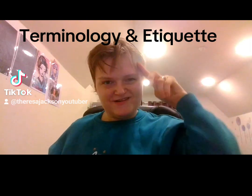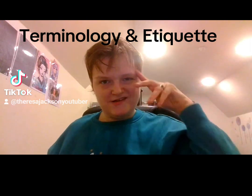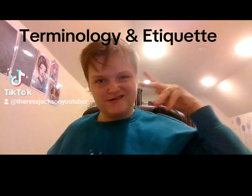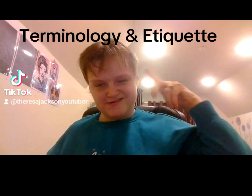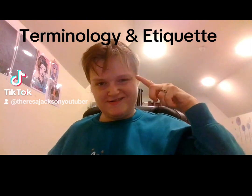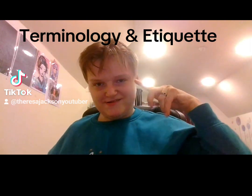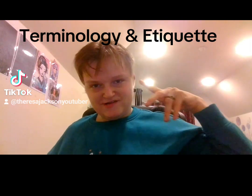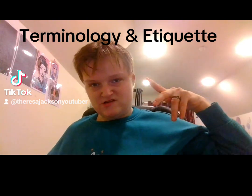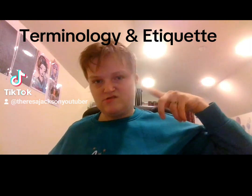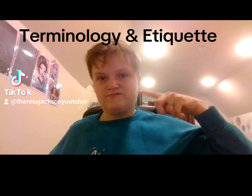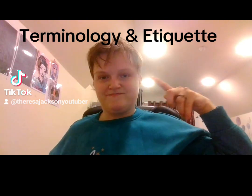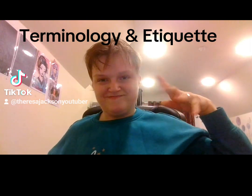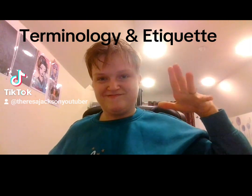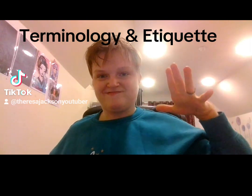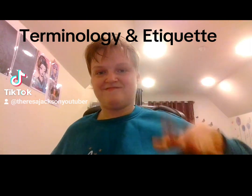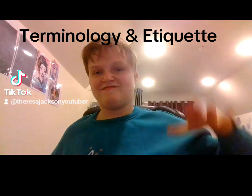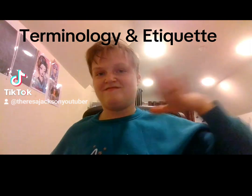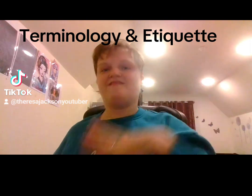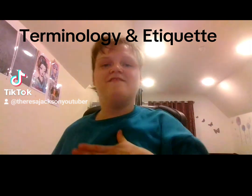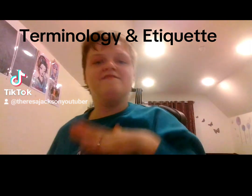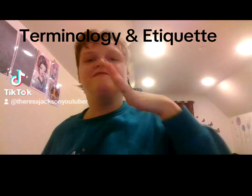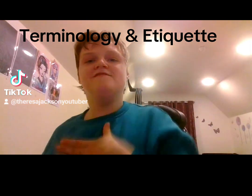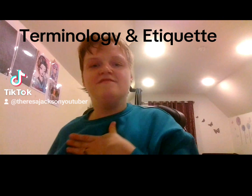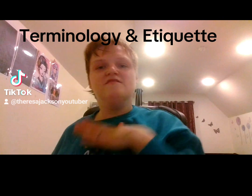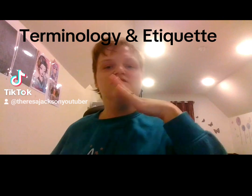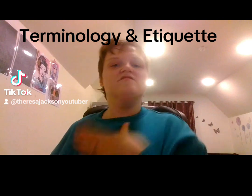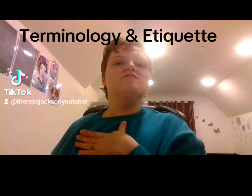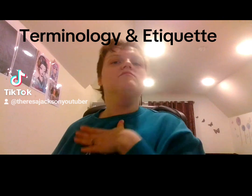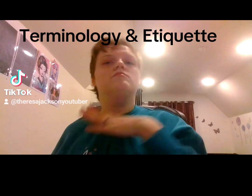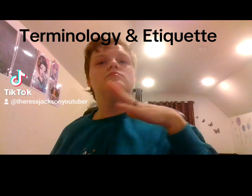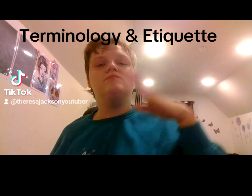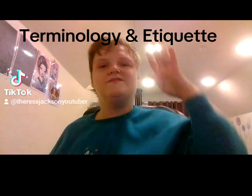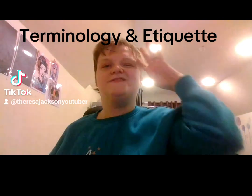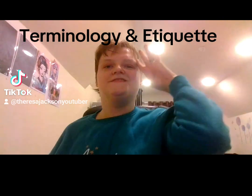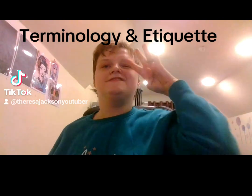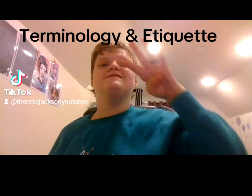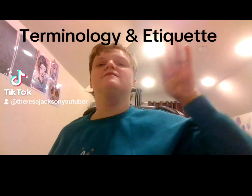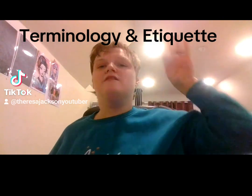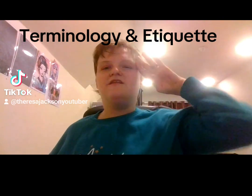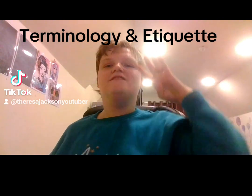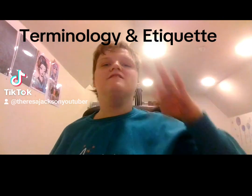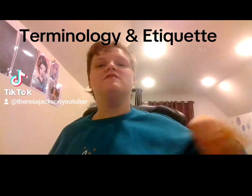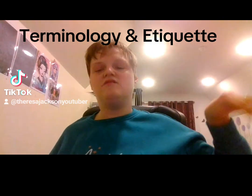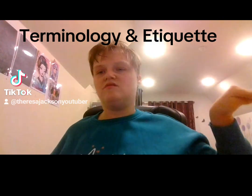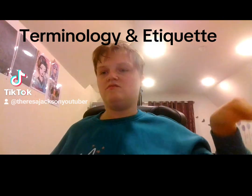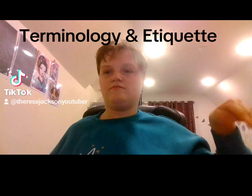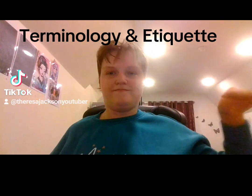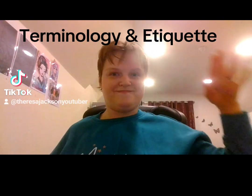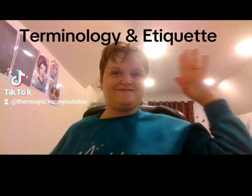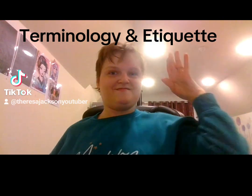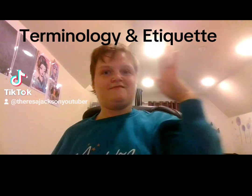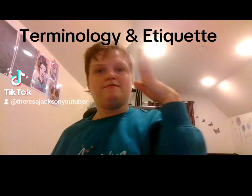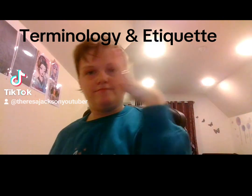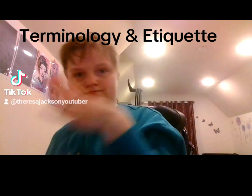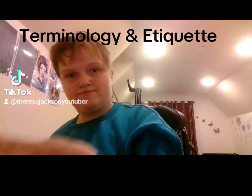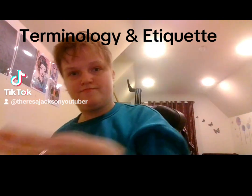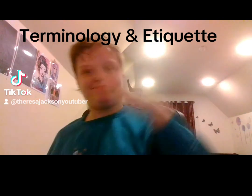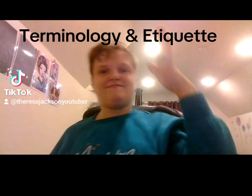your information that this video is my own words and thoughts. And this goes for every